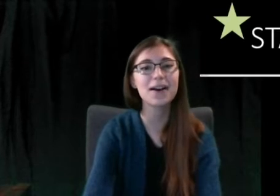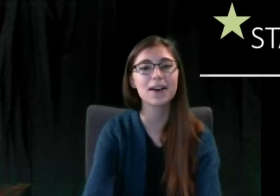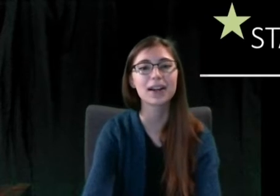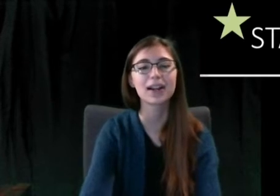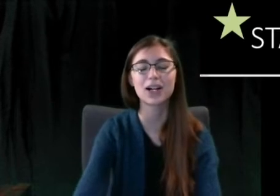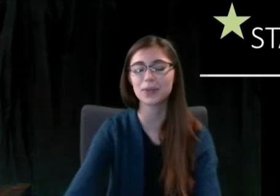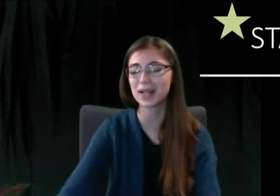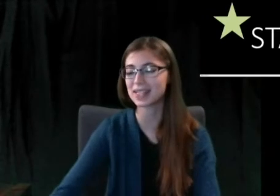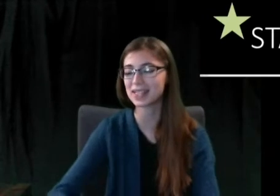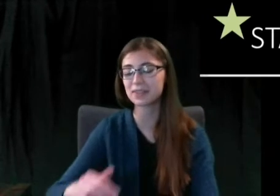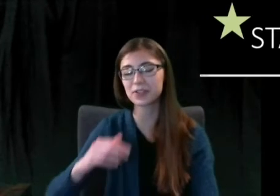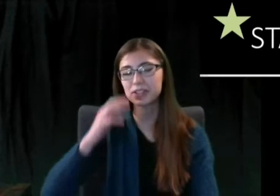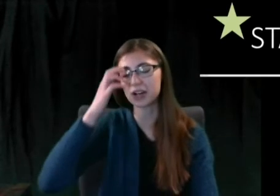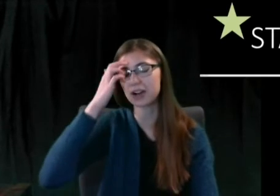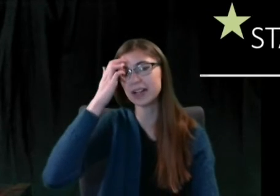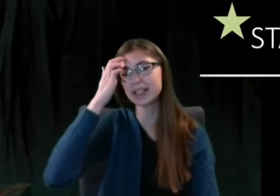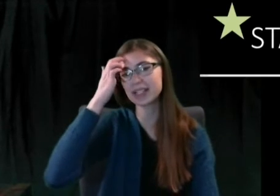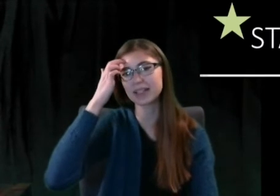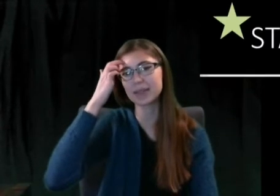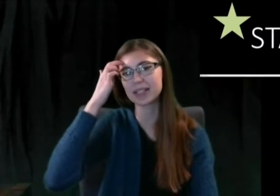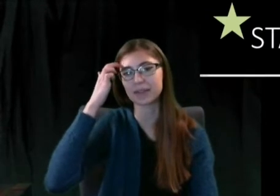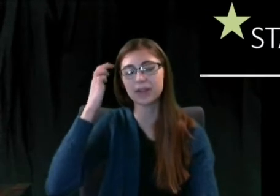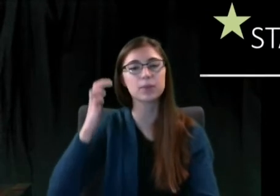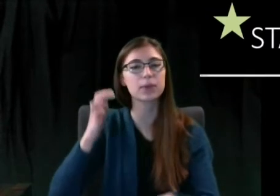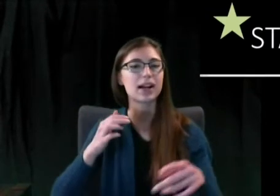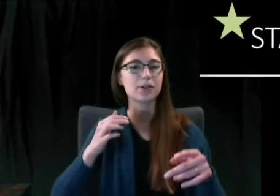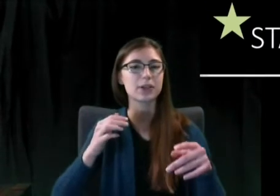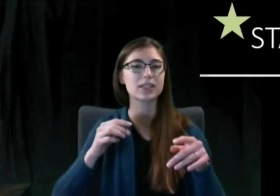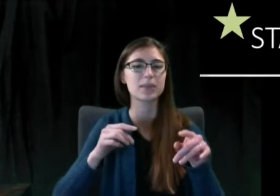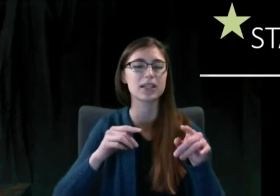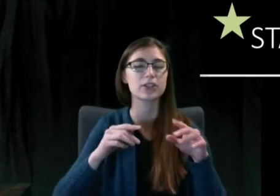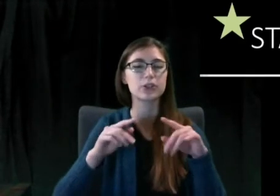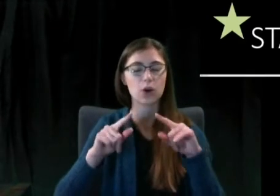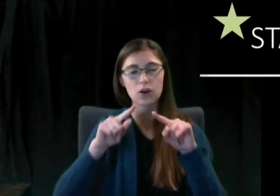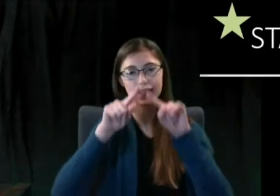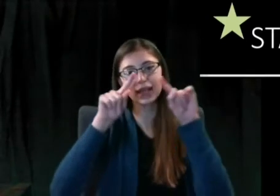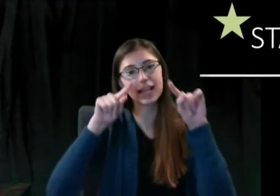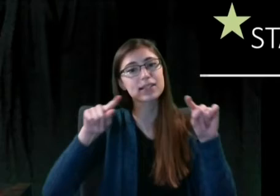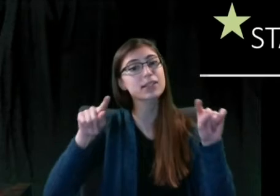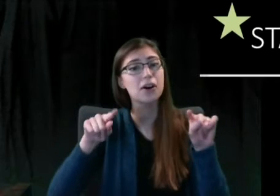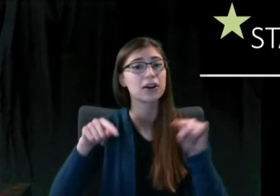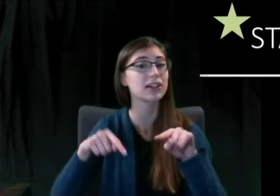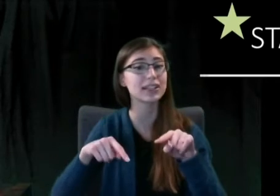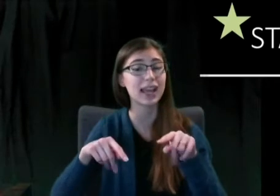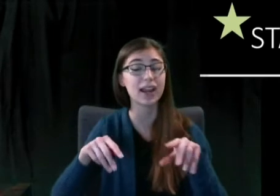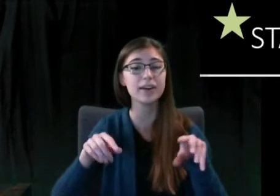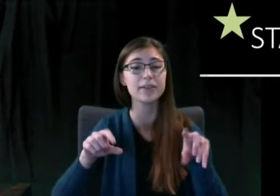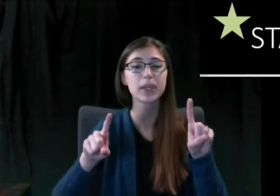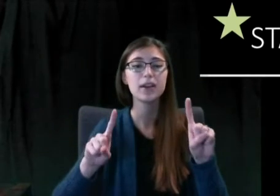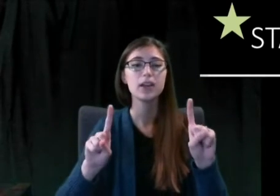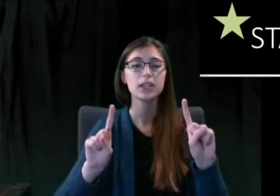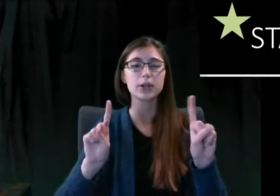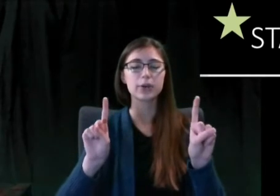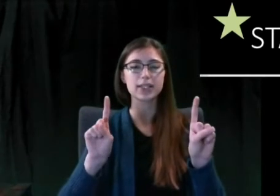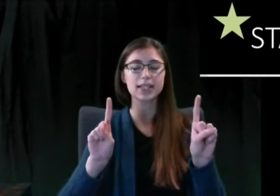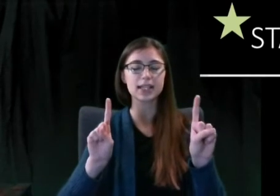Star. All right, the sign for star is a little bit different. We're not going to be drawing a star in the air. You're going to take